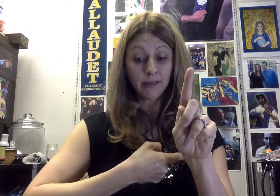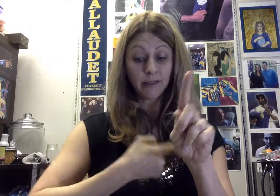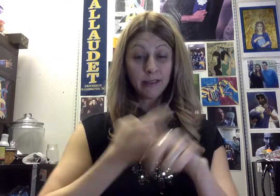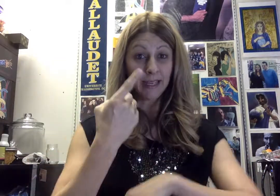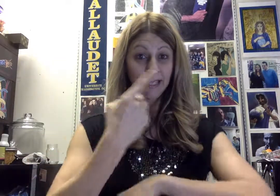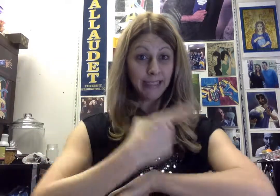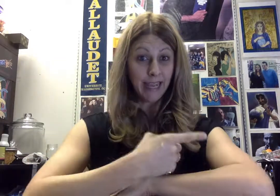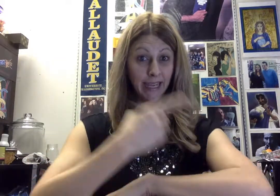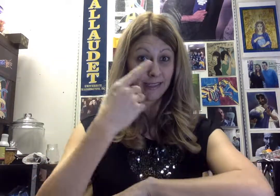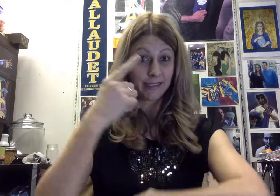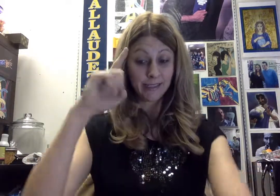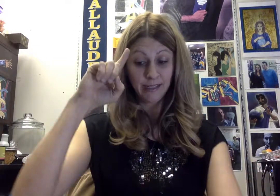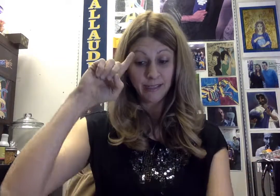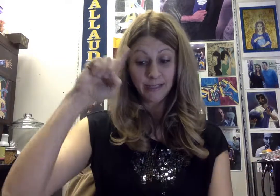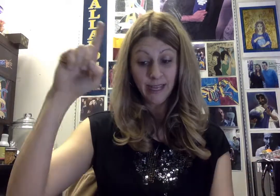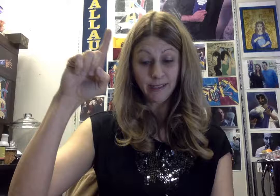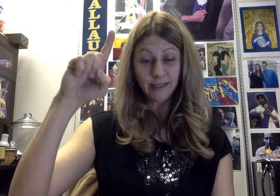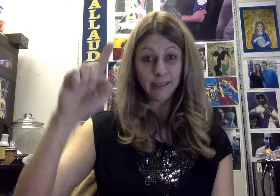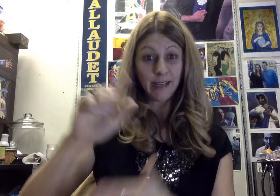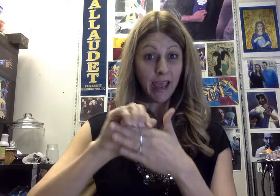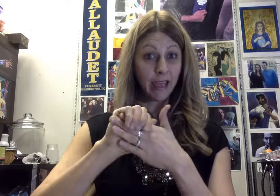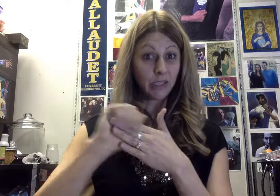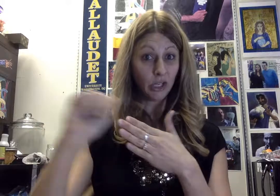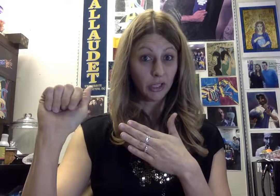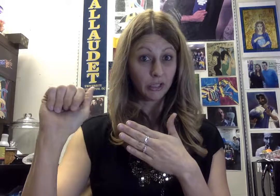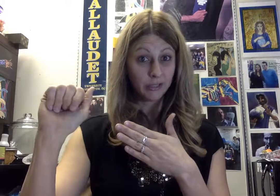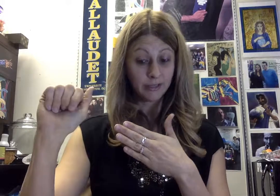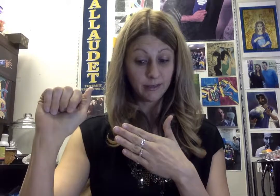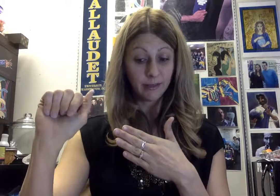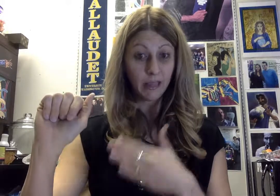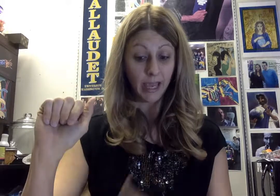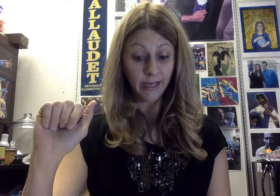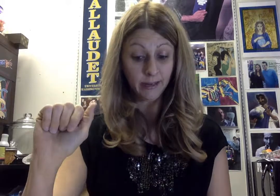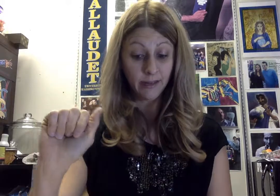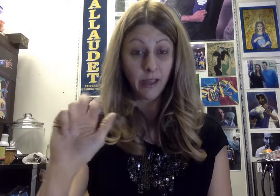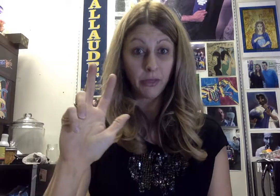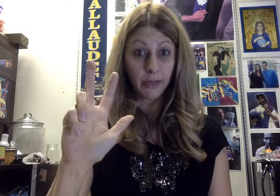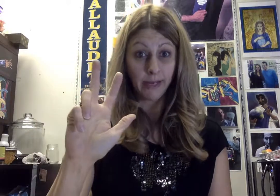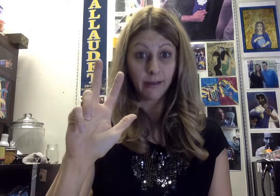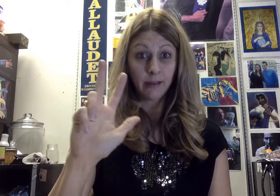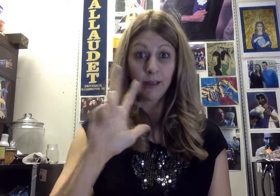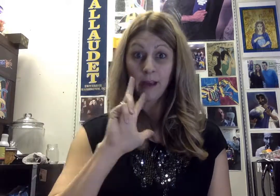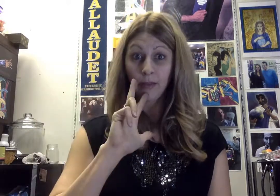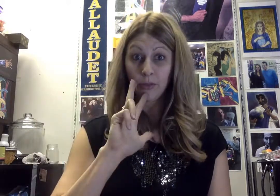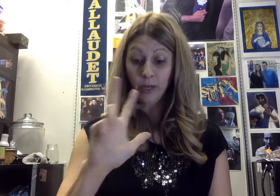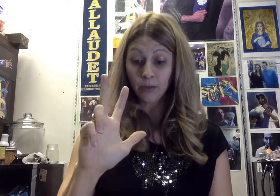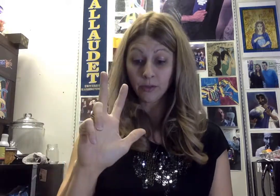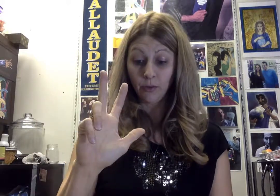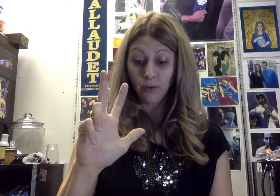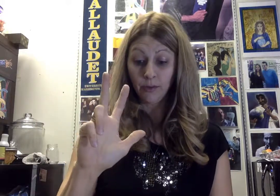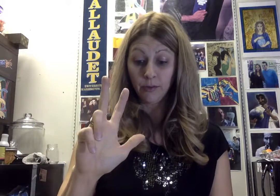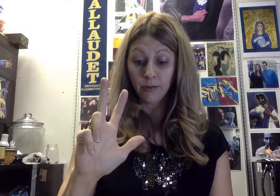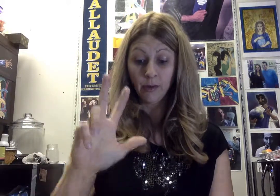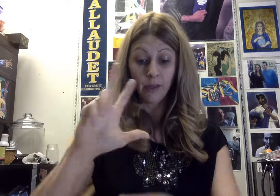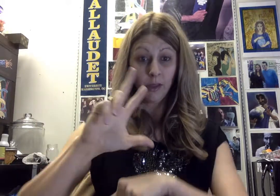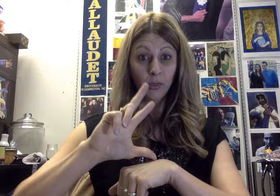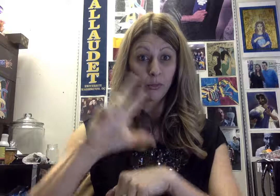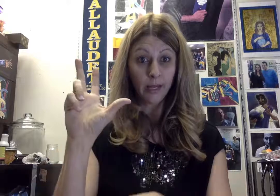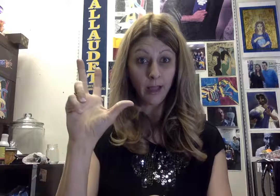months, days, cents, and dollars. Like 3 years old, 3